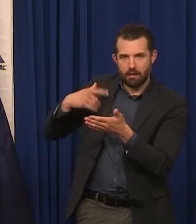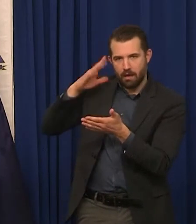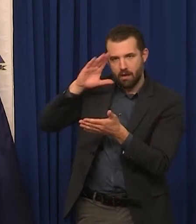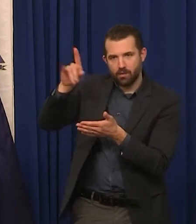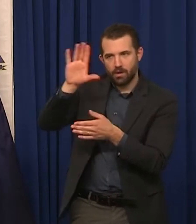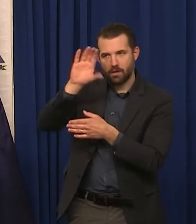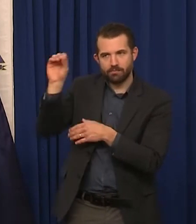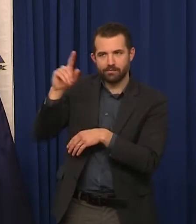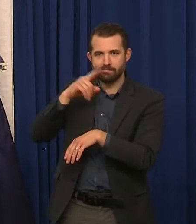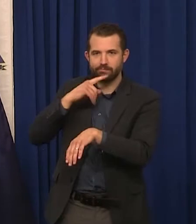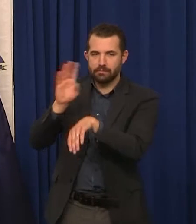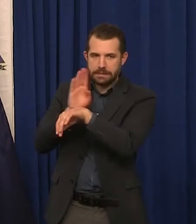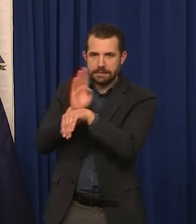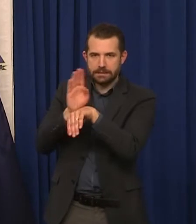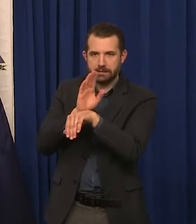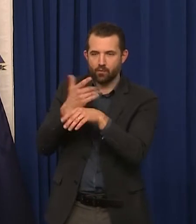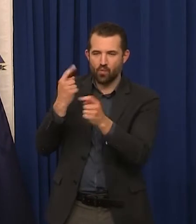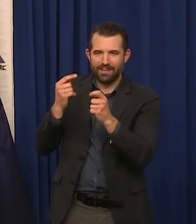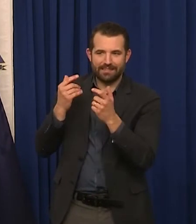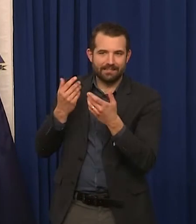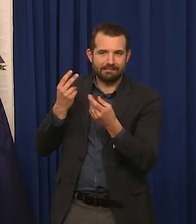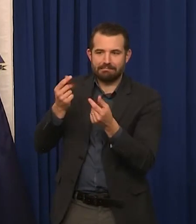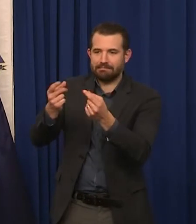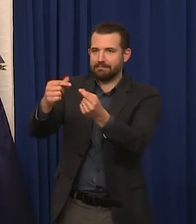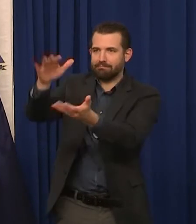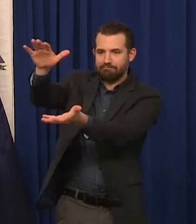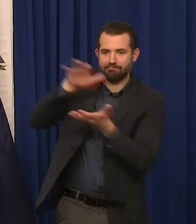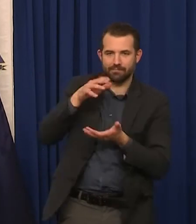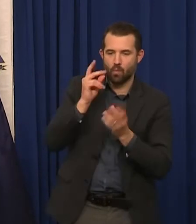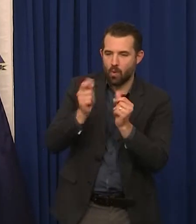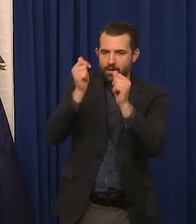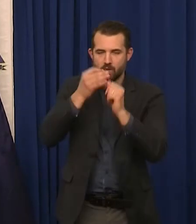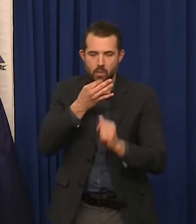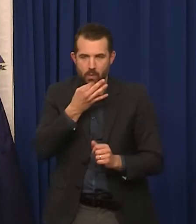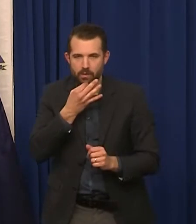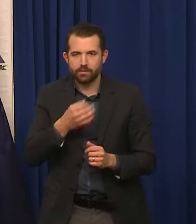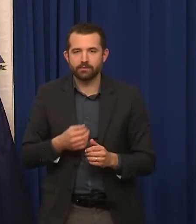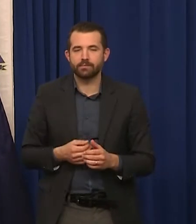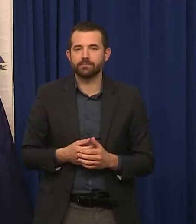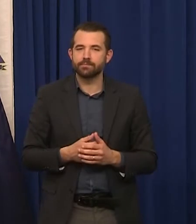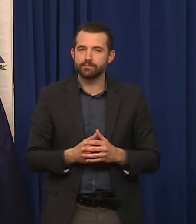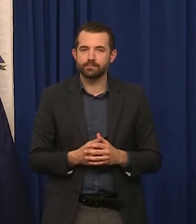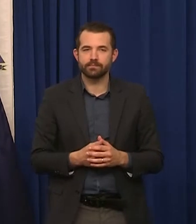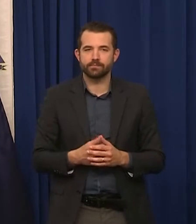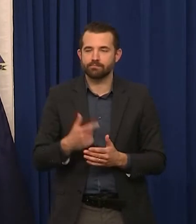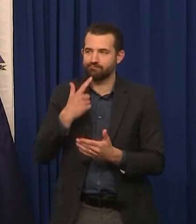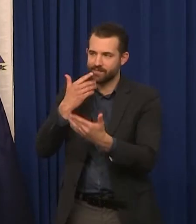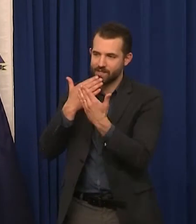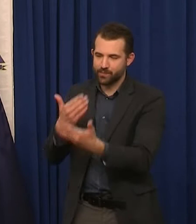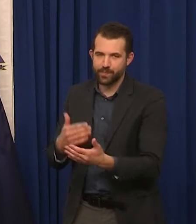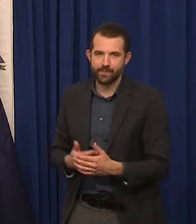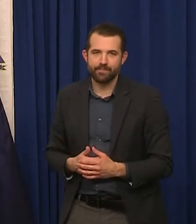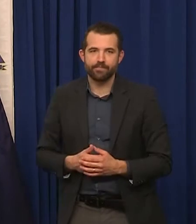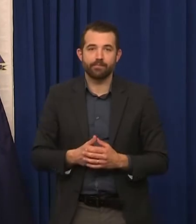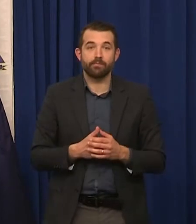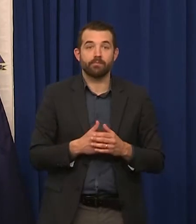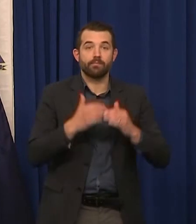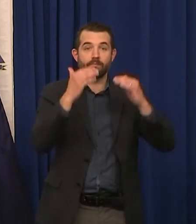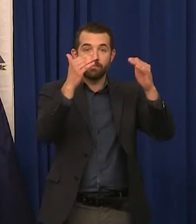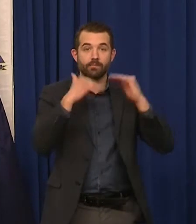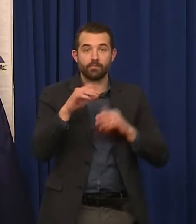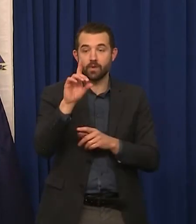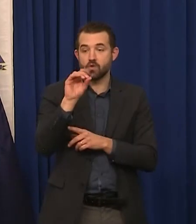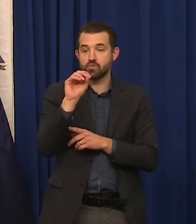device as quickly as possible. Thank you. You bet. Next question goes to Don Kerrigan at News